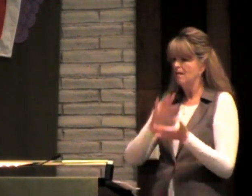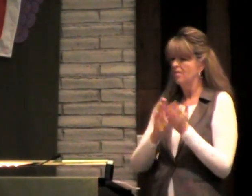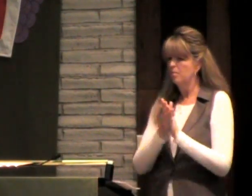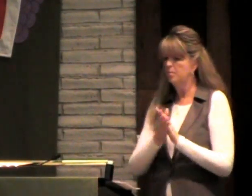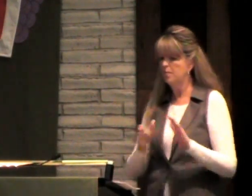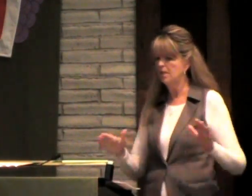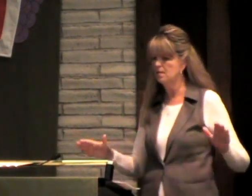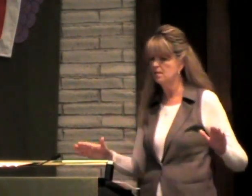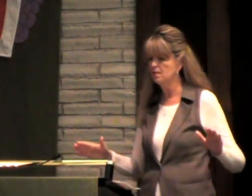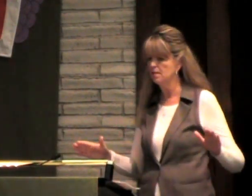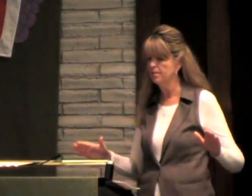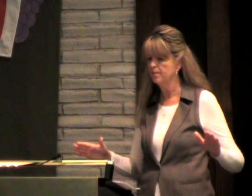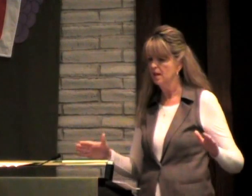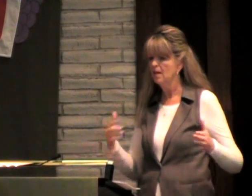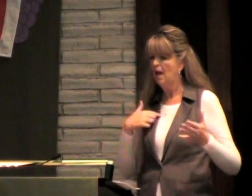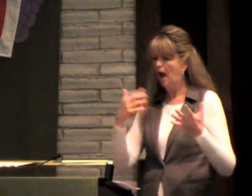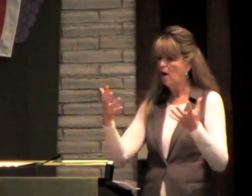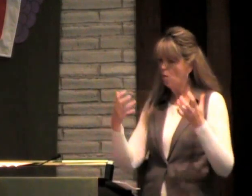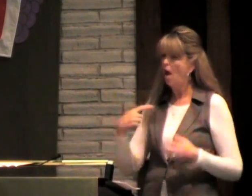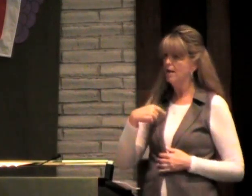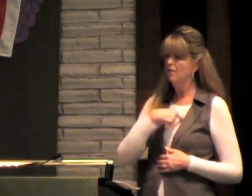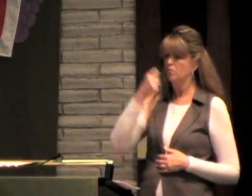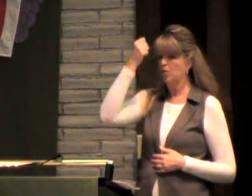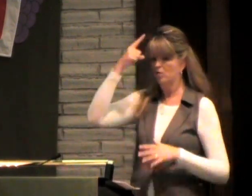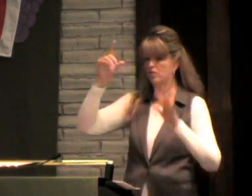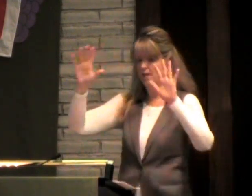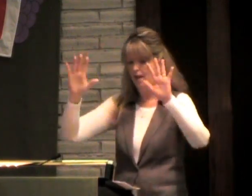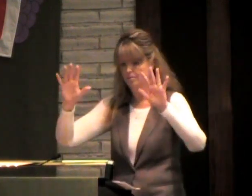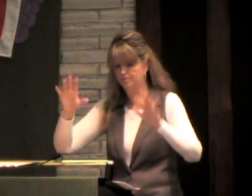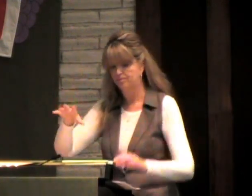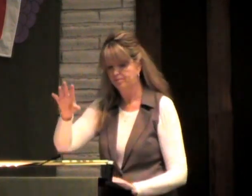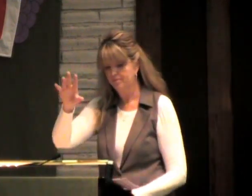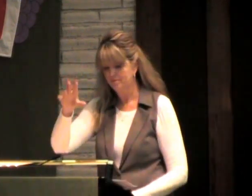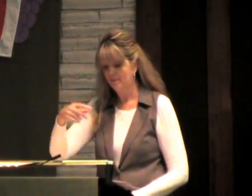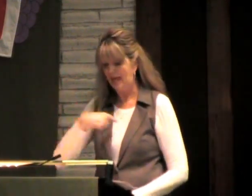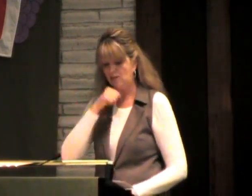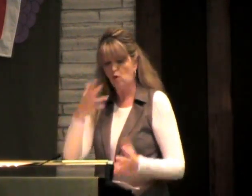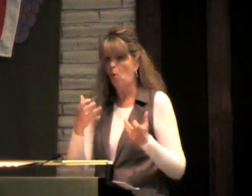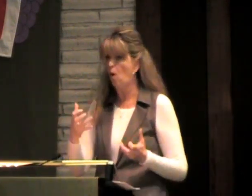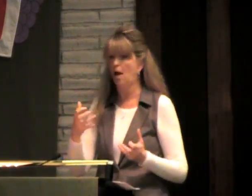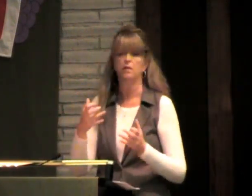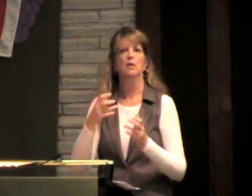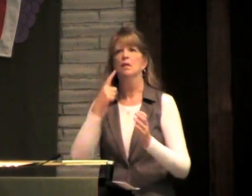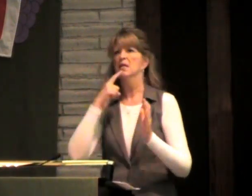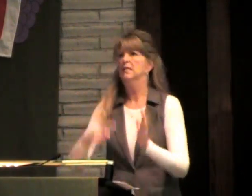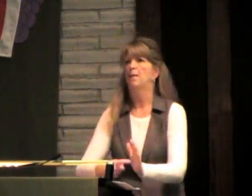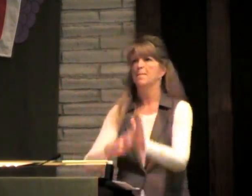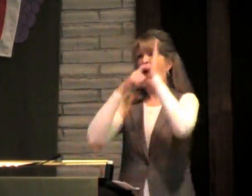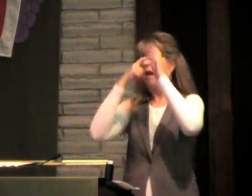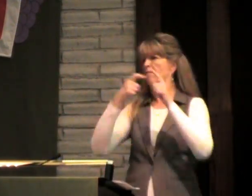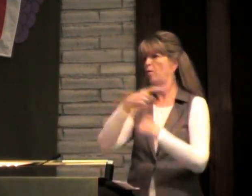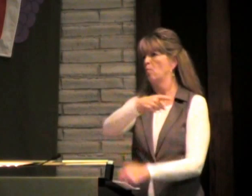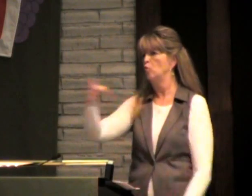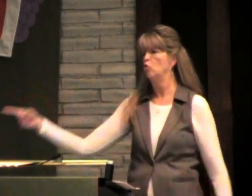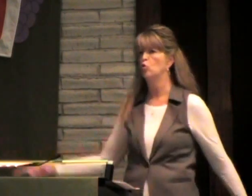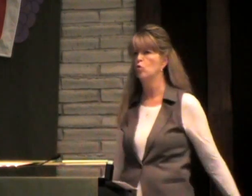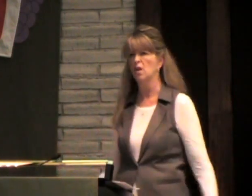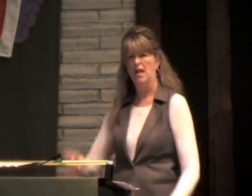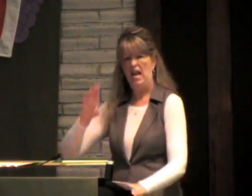Maybe God's trying to give us a special kind of peace that I want to understand. Now, I don't want to